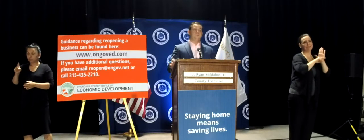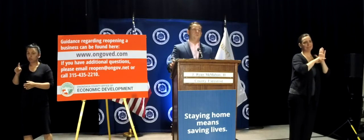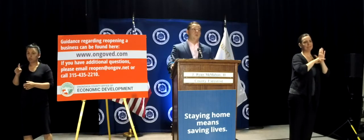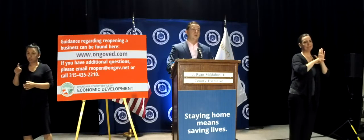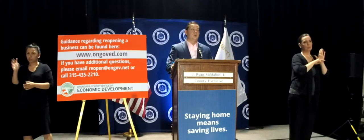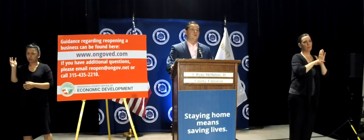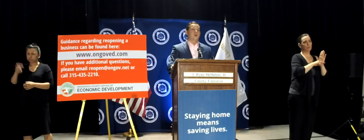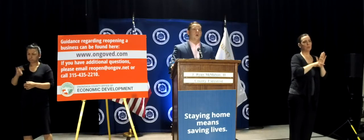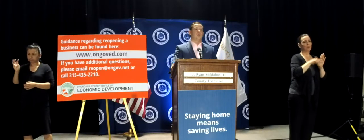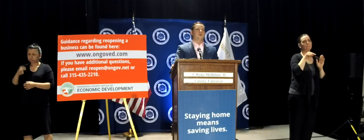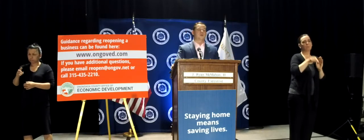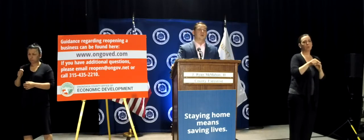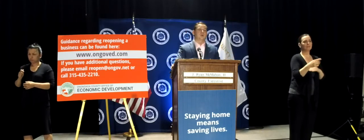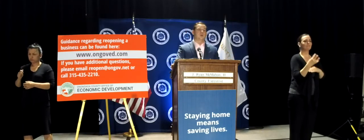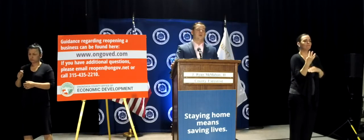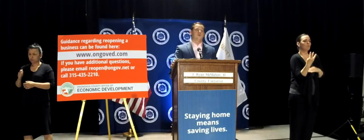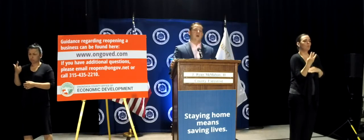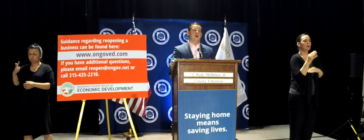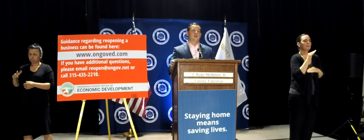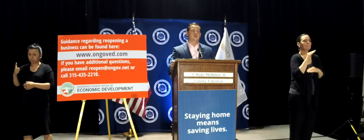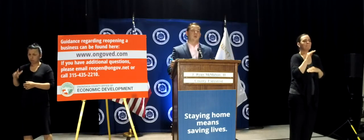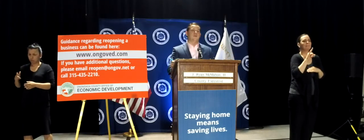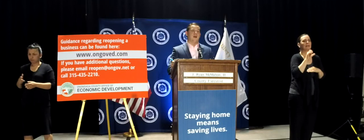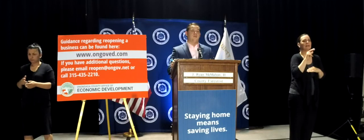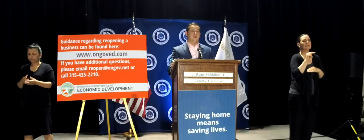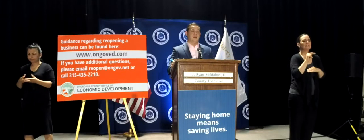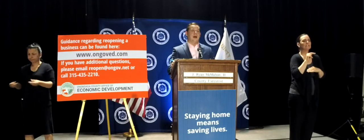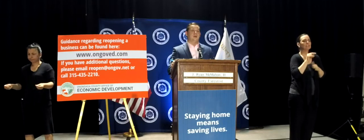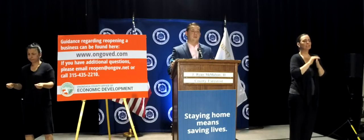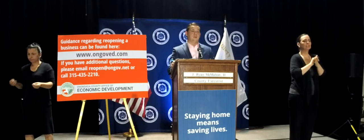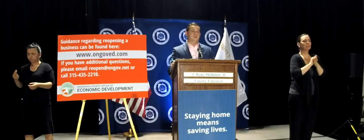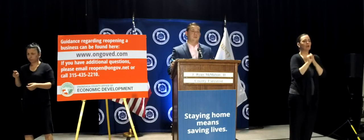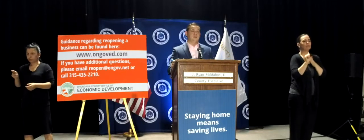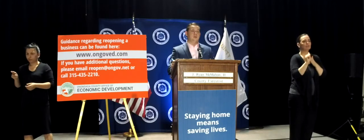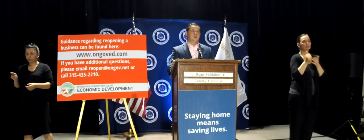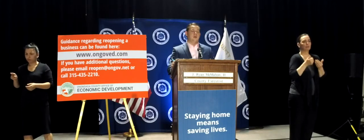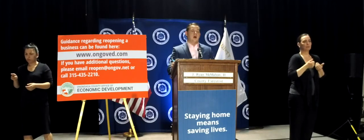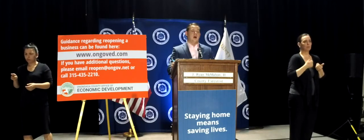budget. So internally, we have cut $25 million